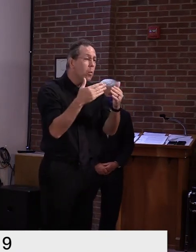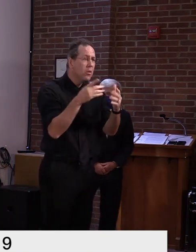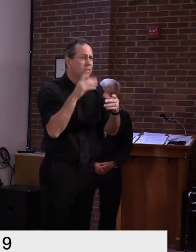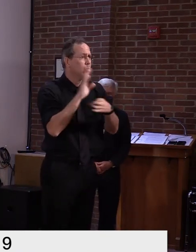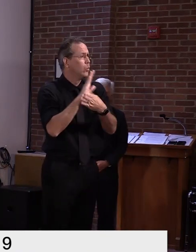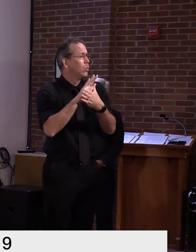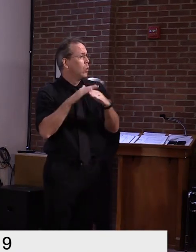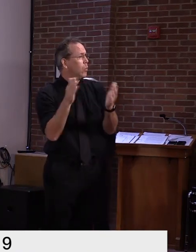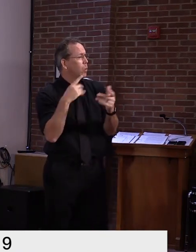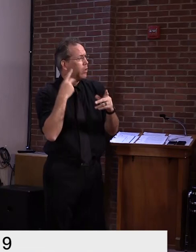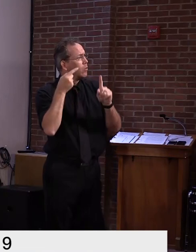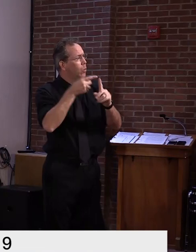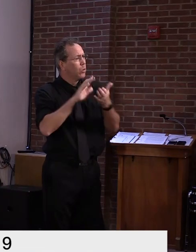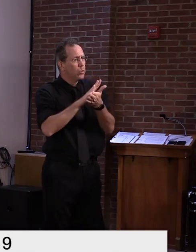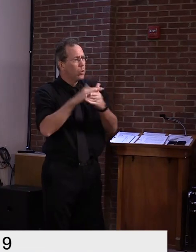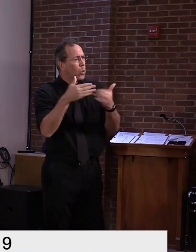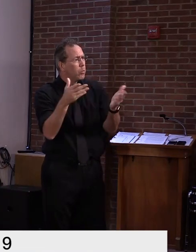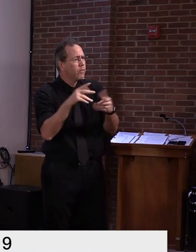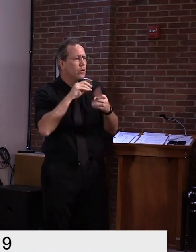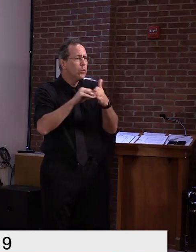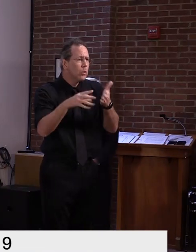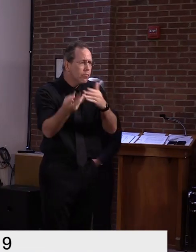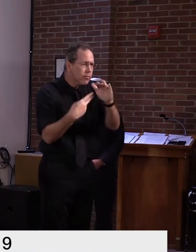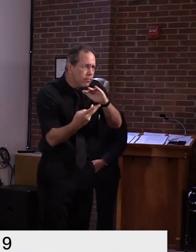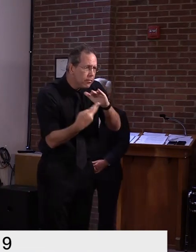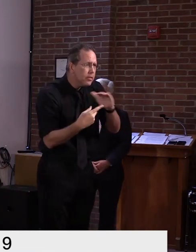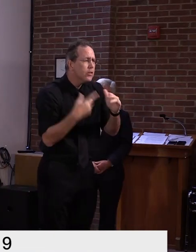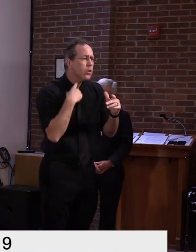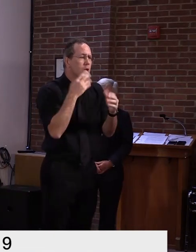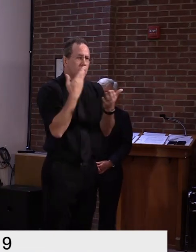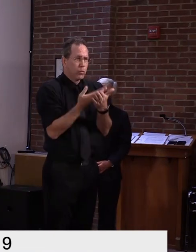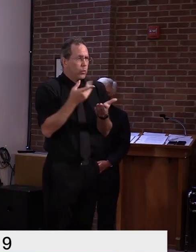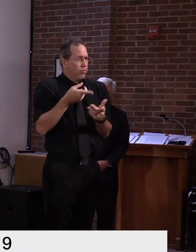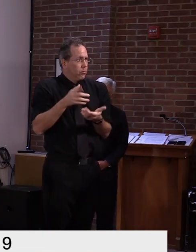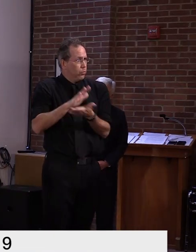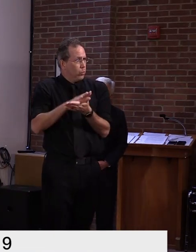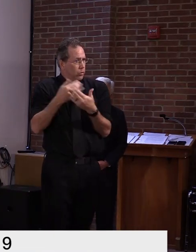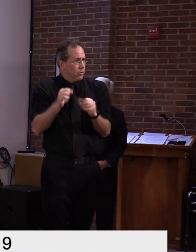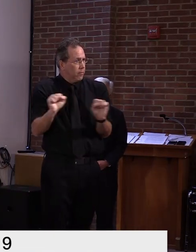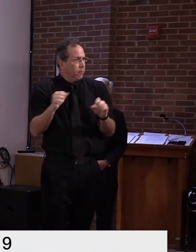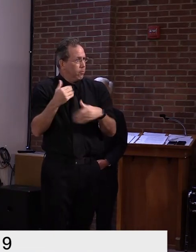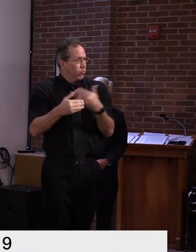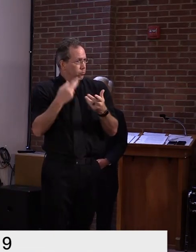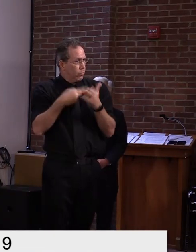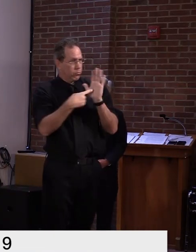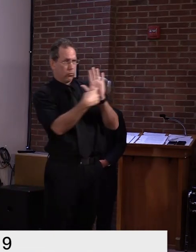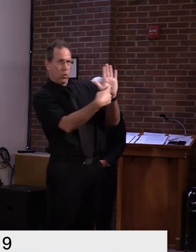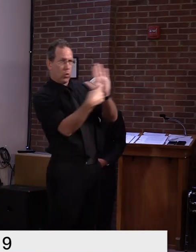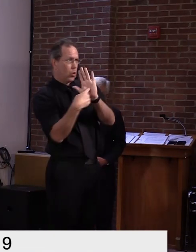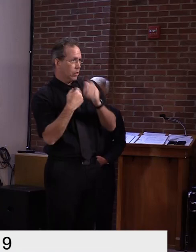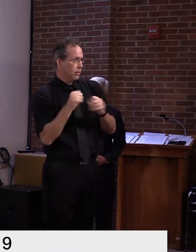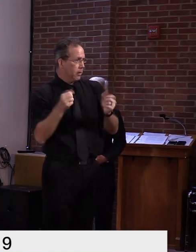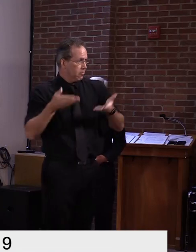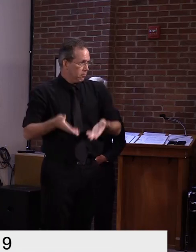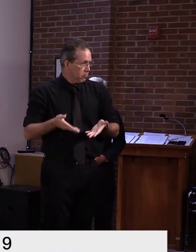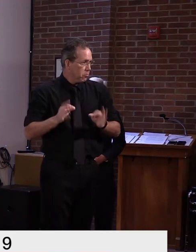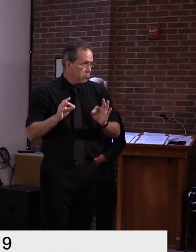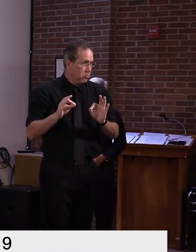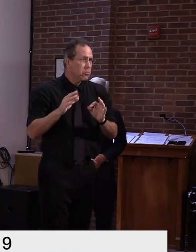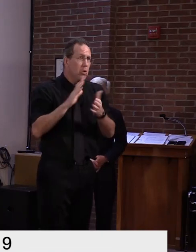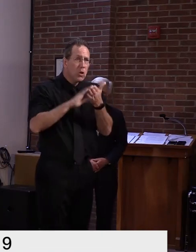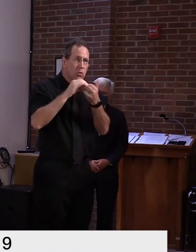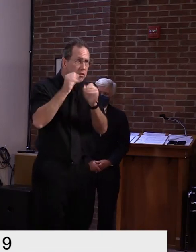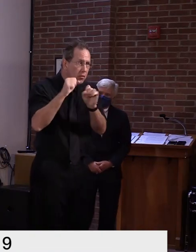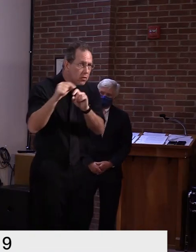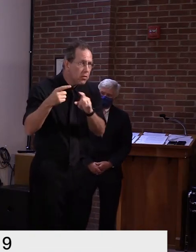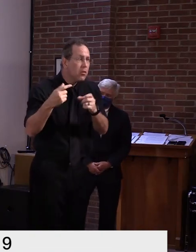this. Opening up schools, the colleges as well, bringing in a mass of people in one concentrated